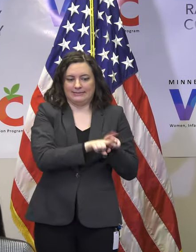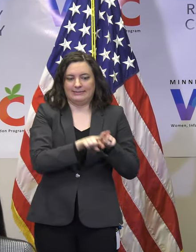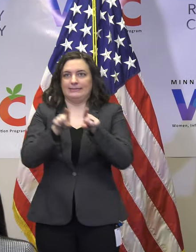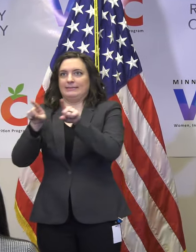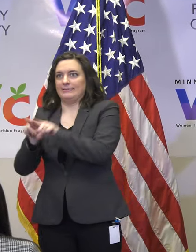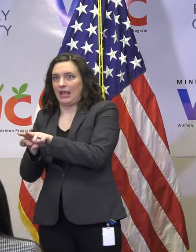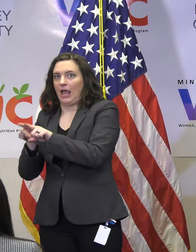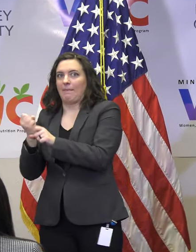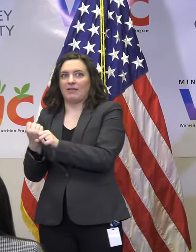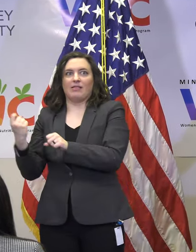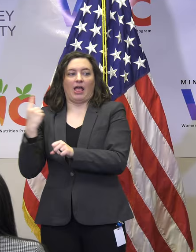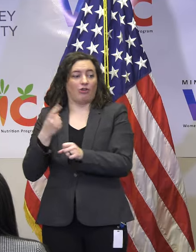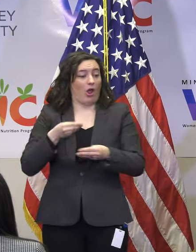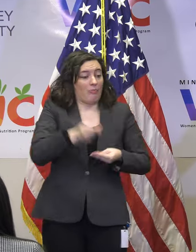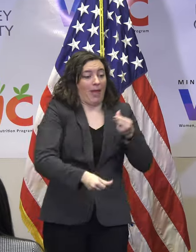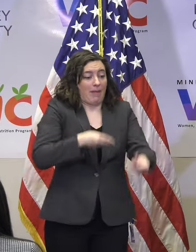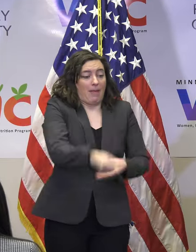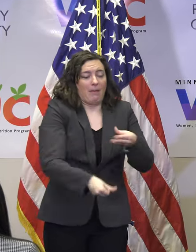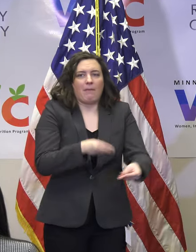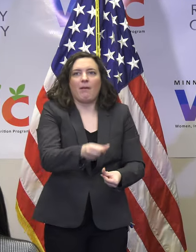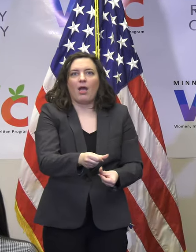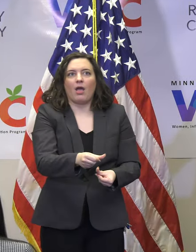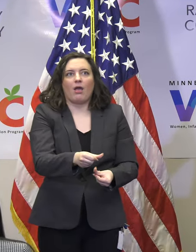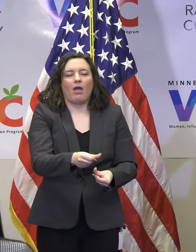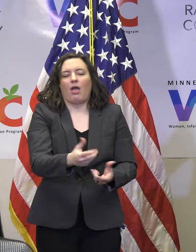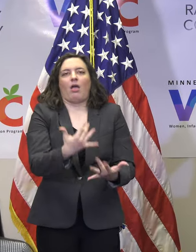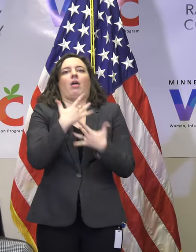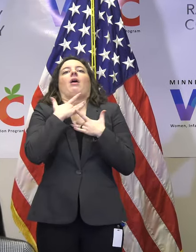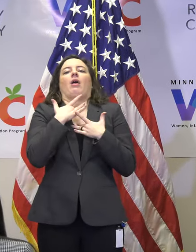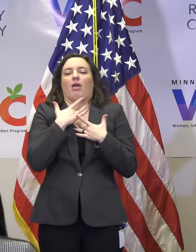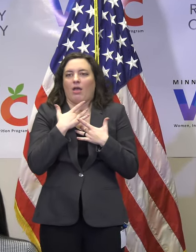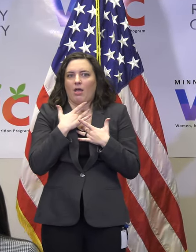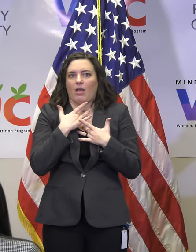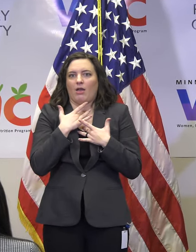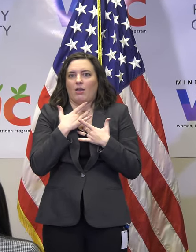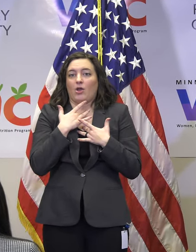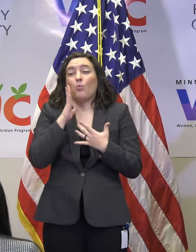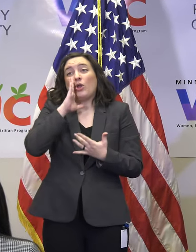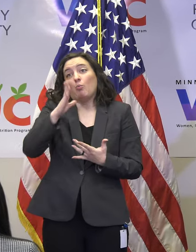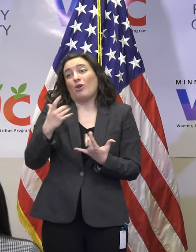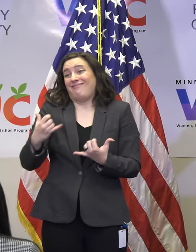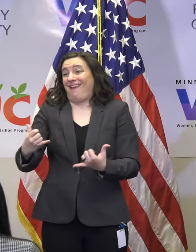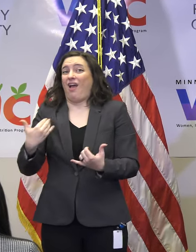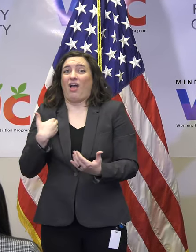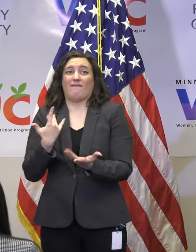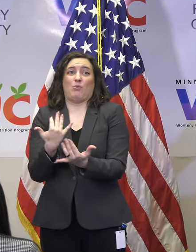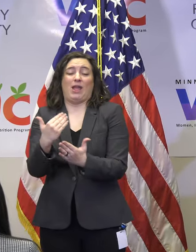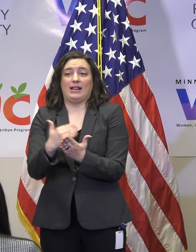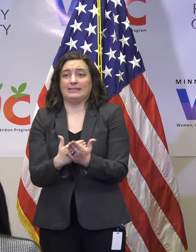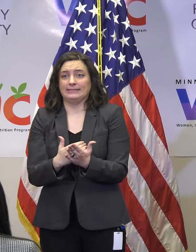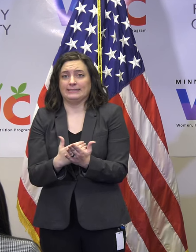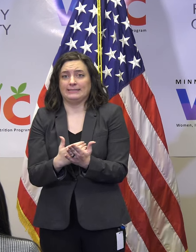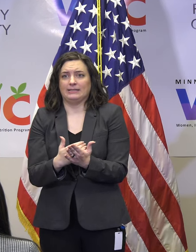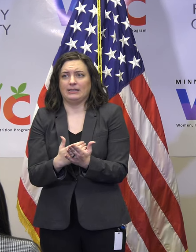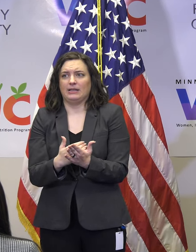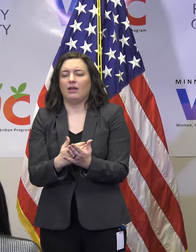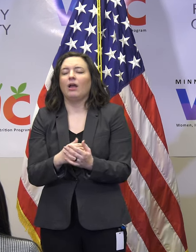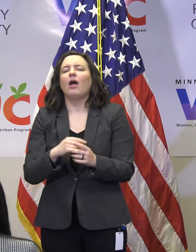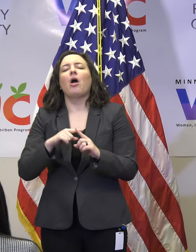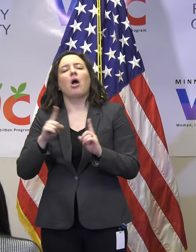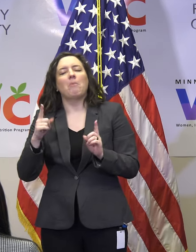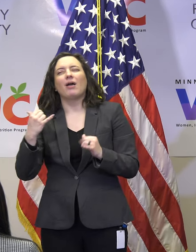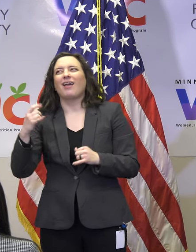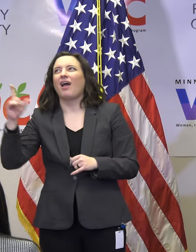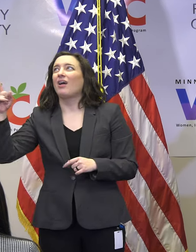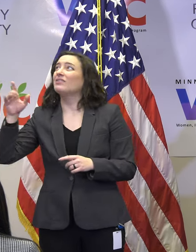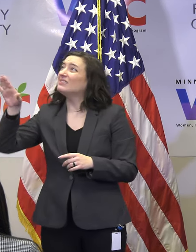lists now, okay? But Congress has directed us that additional money